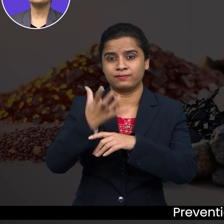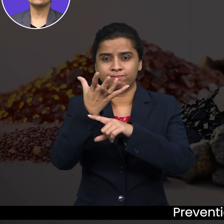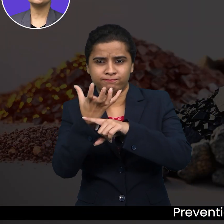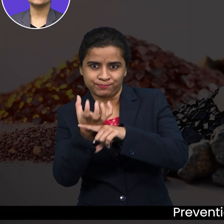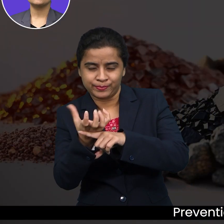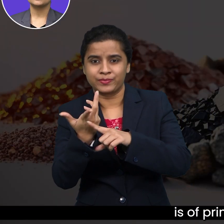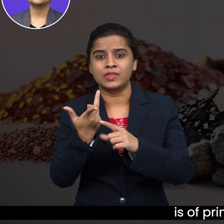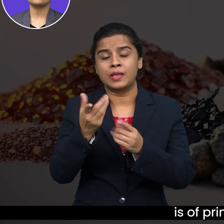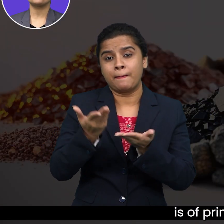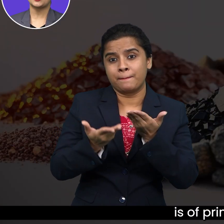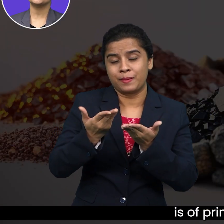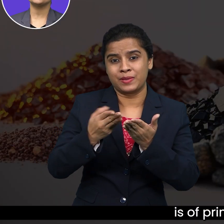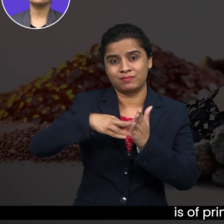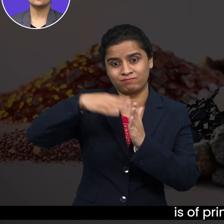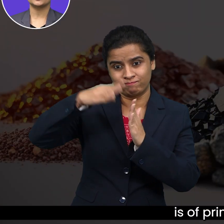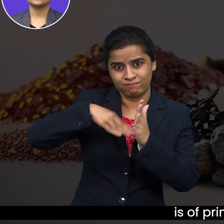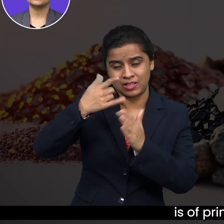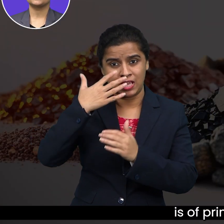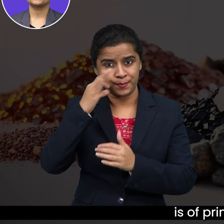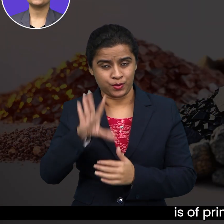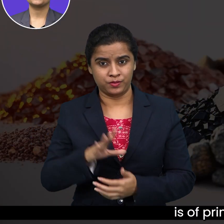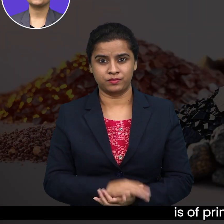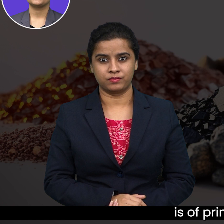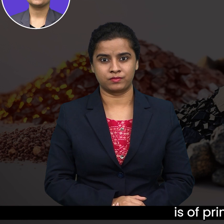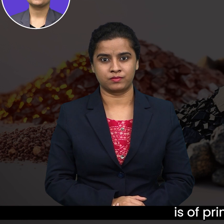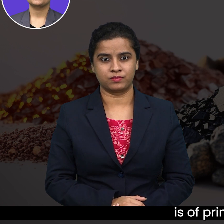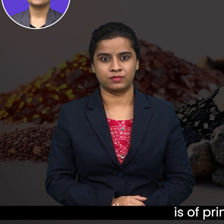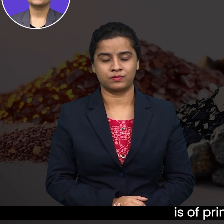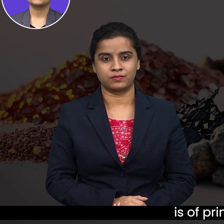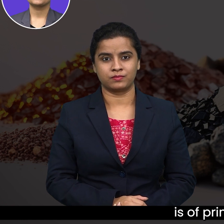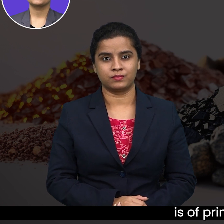Prevention of corrosion is of prime importance.